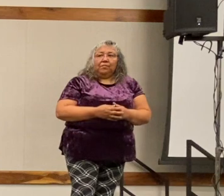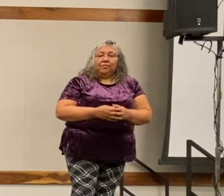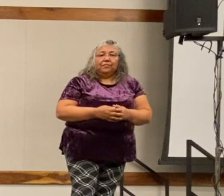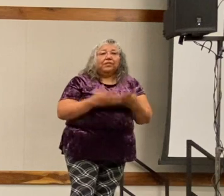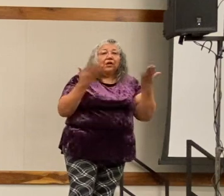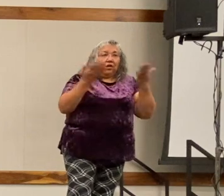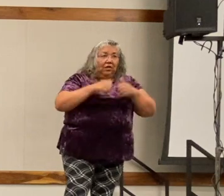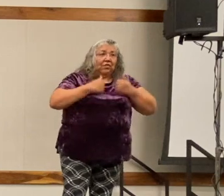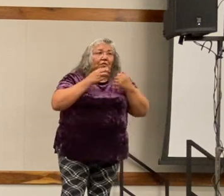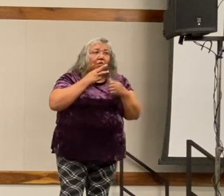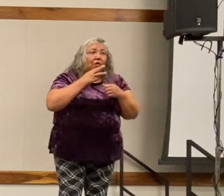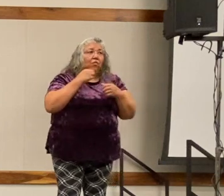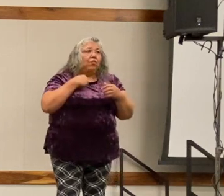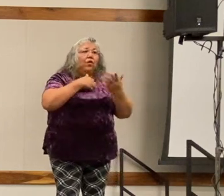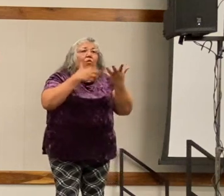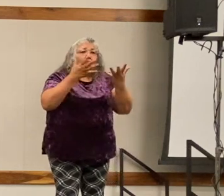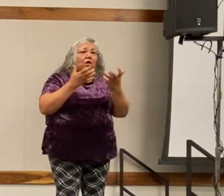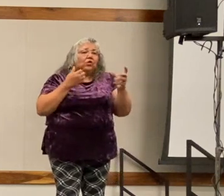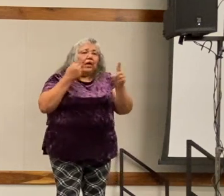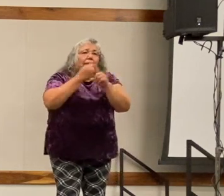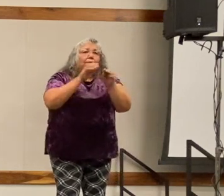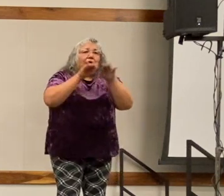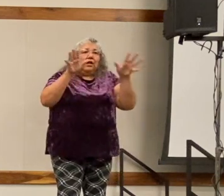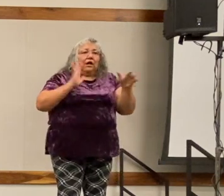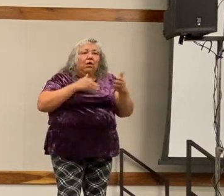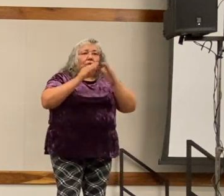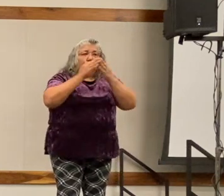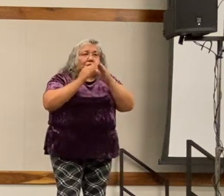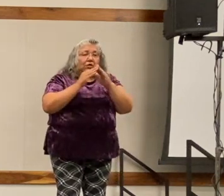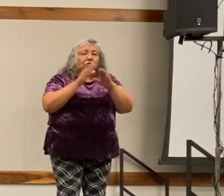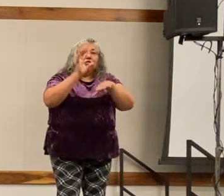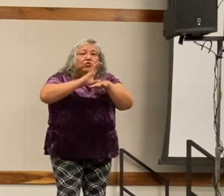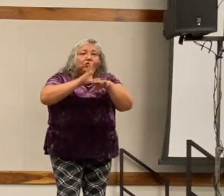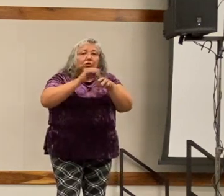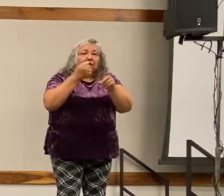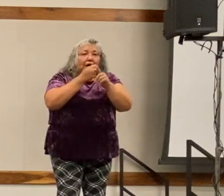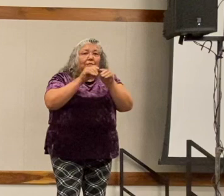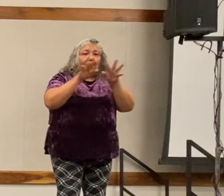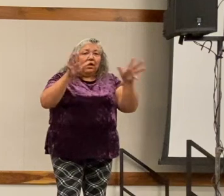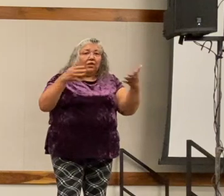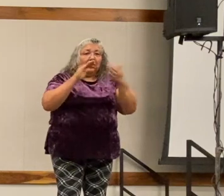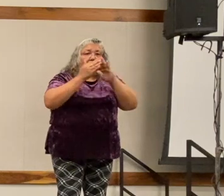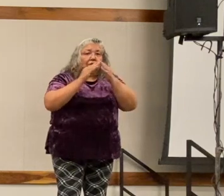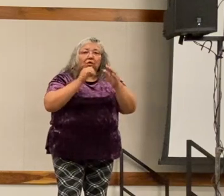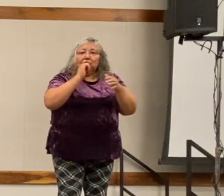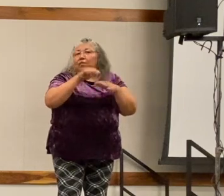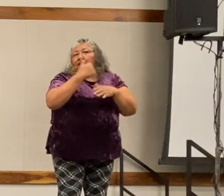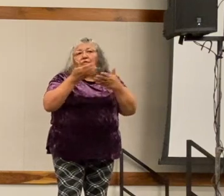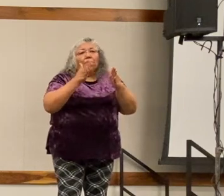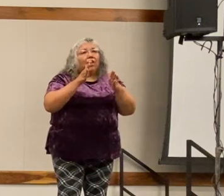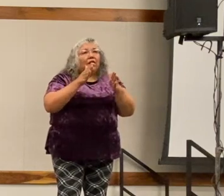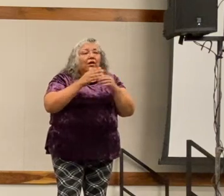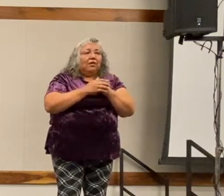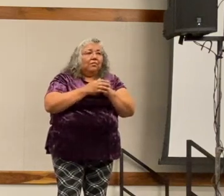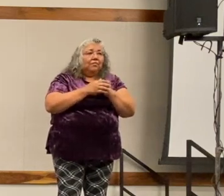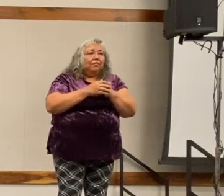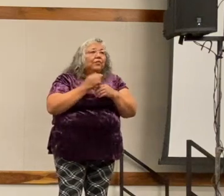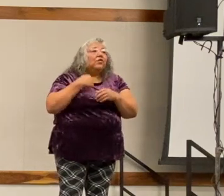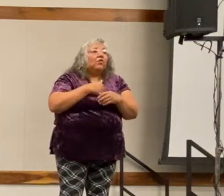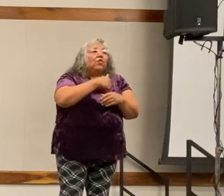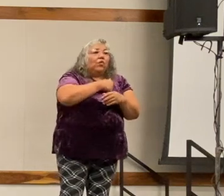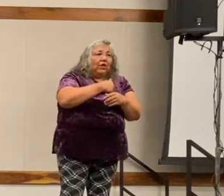Here at Living Water, we want to impact our community, right? The church is to impact the community, not the other way around. So